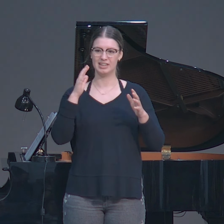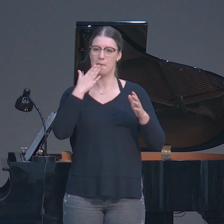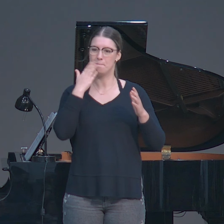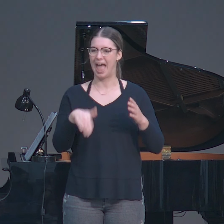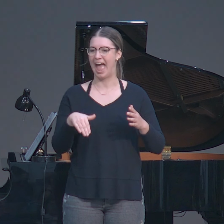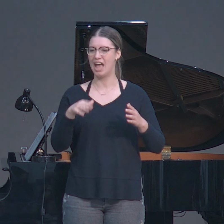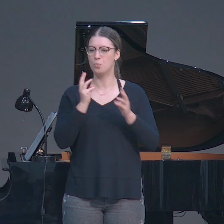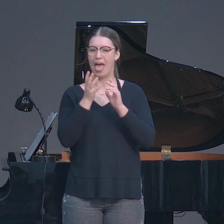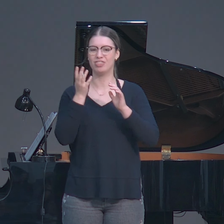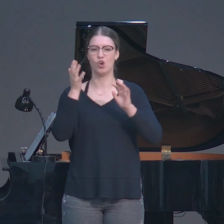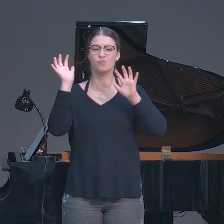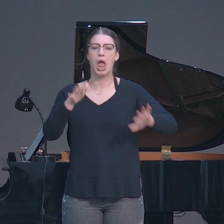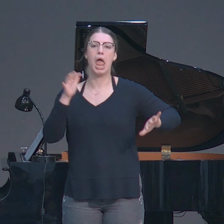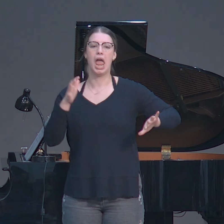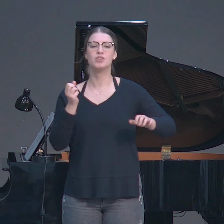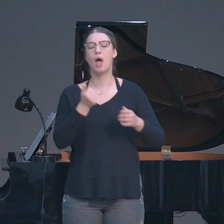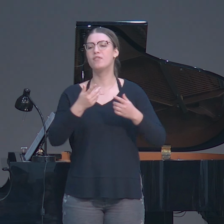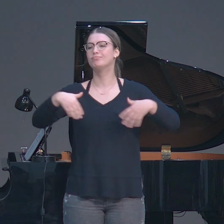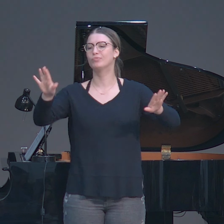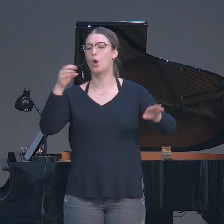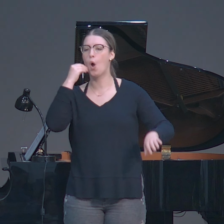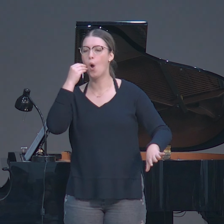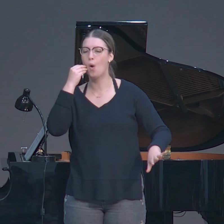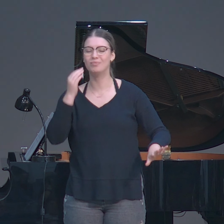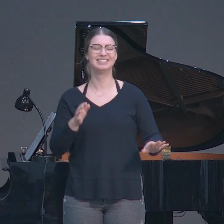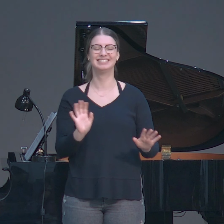wedding, and so everybody went back home.